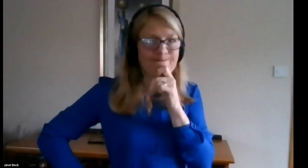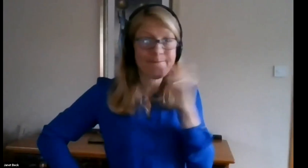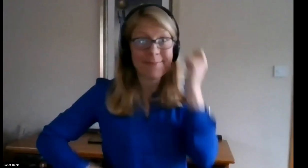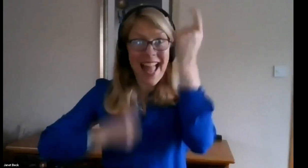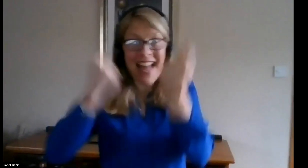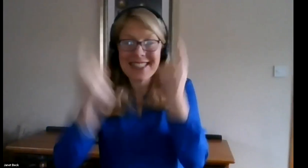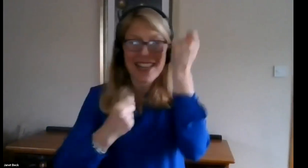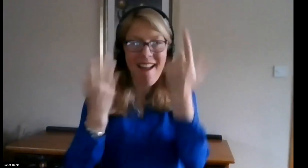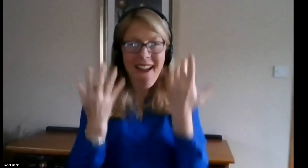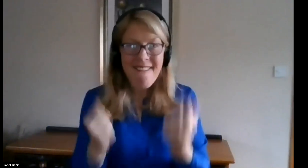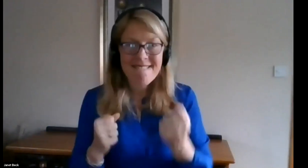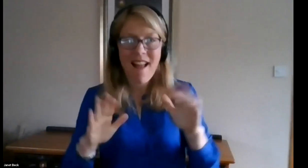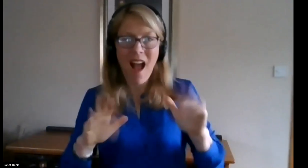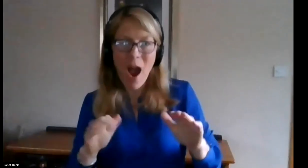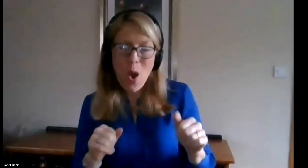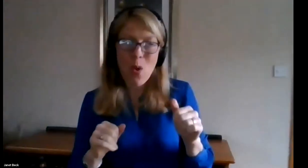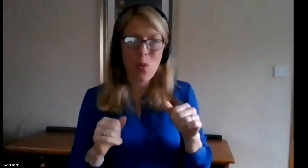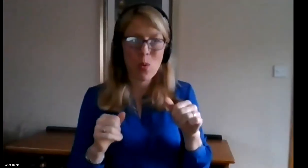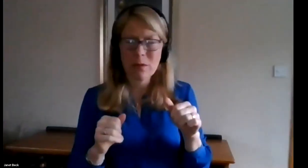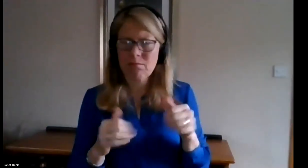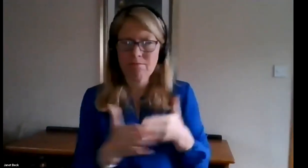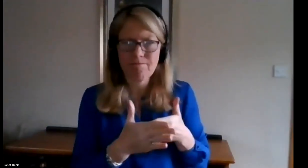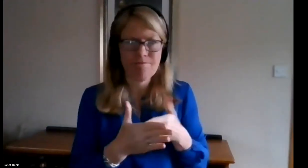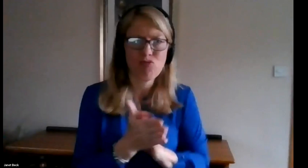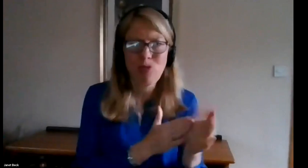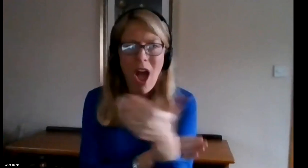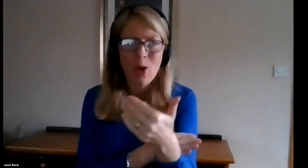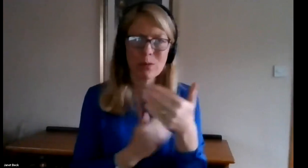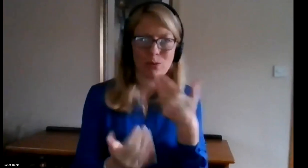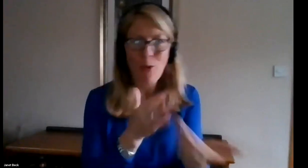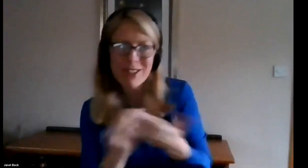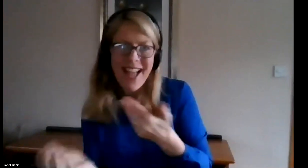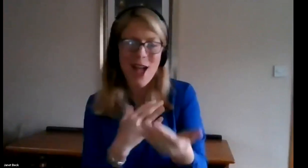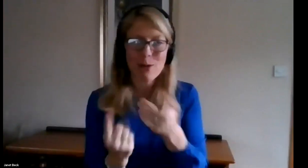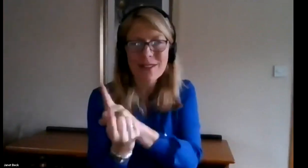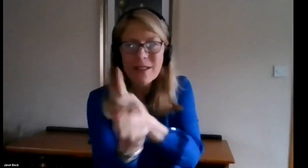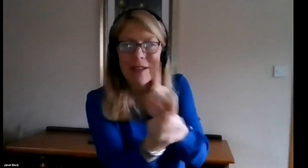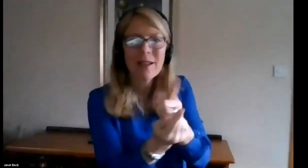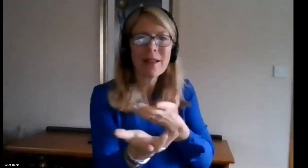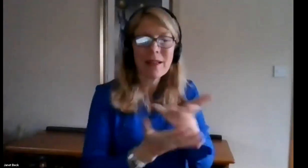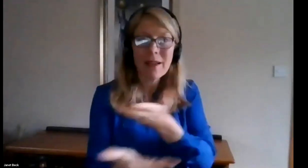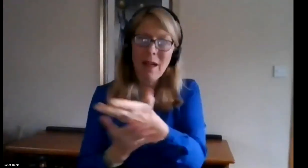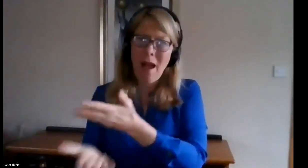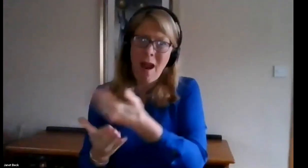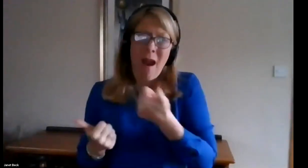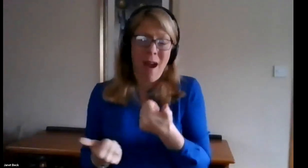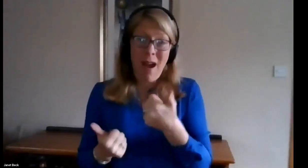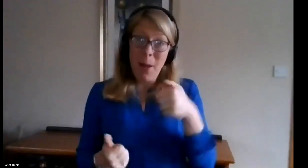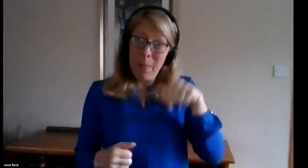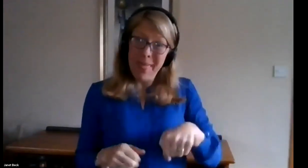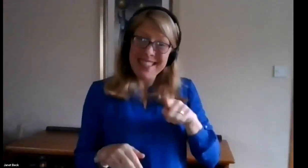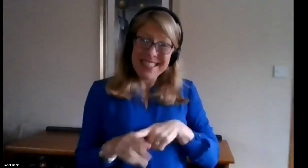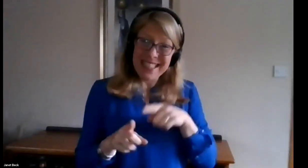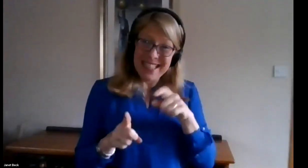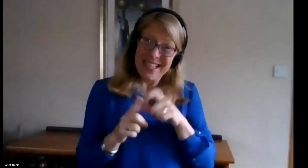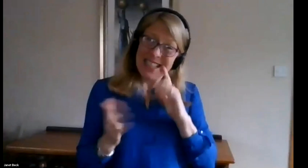coming with various kinds of ways to circumvent the problems imposed by lockdown. And some of the dissertations this year that I've